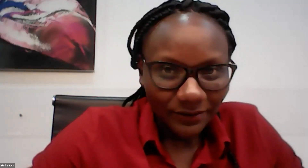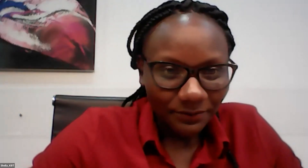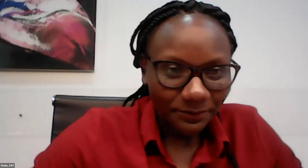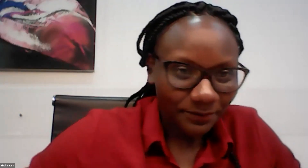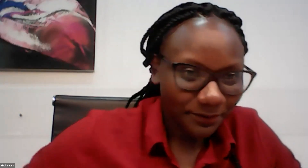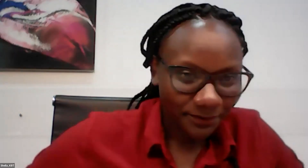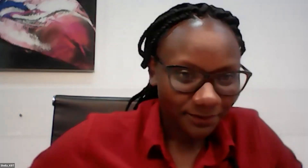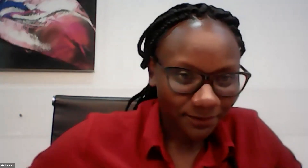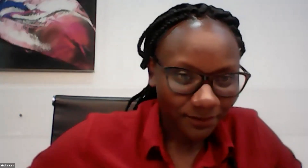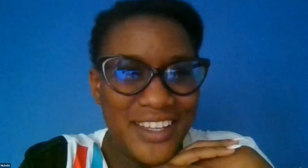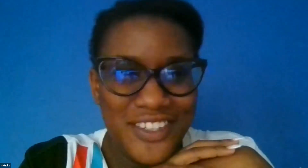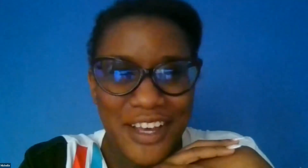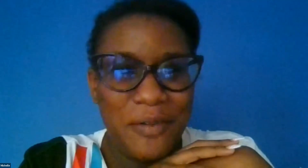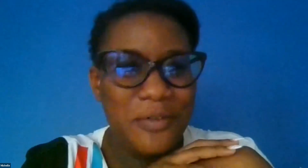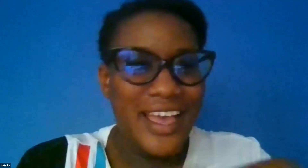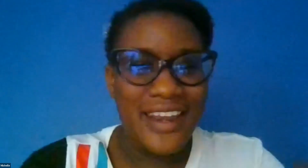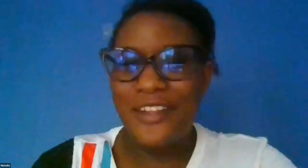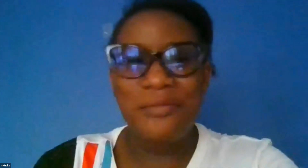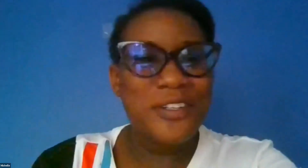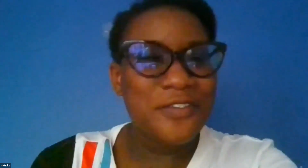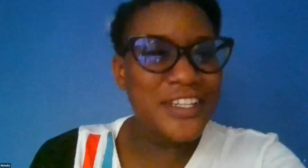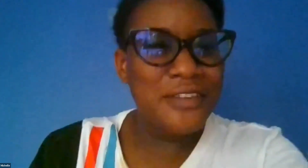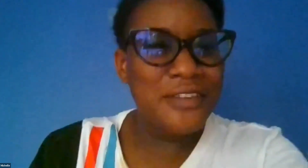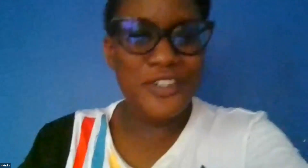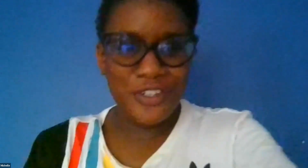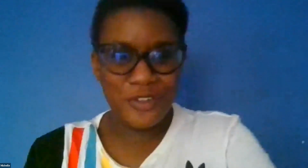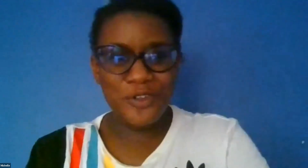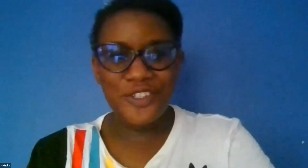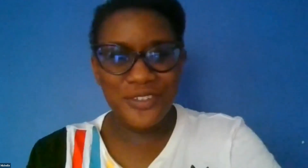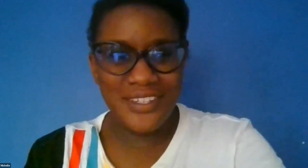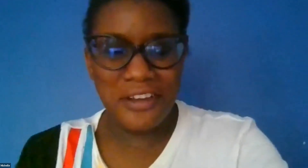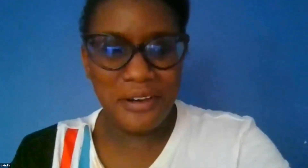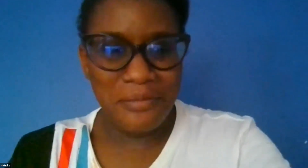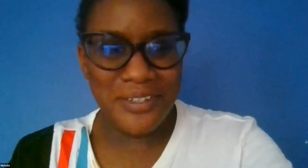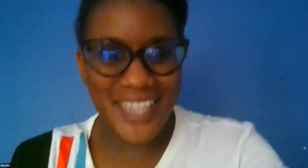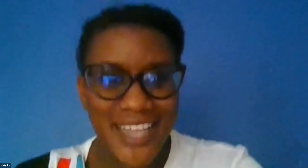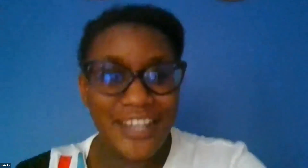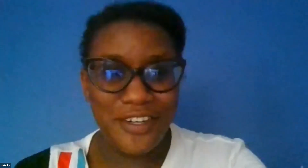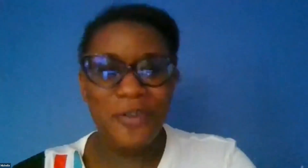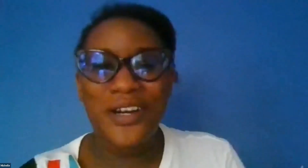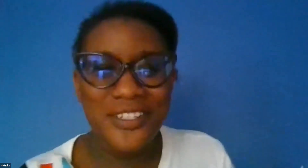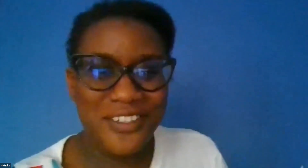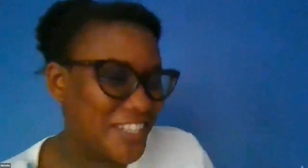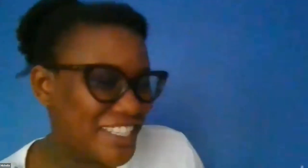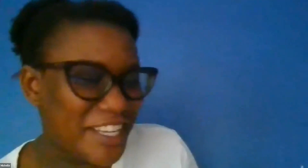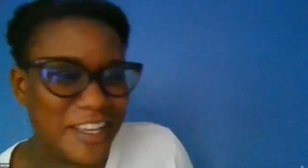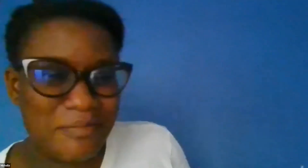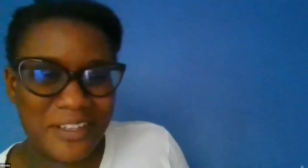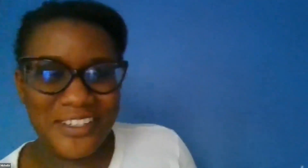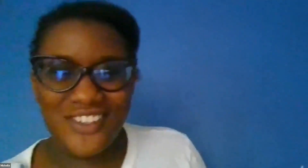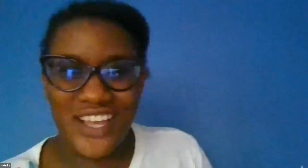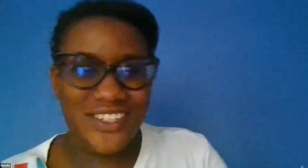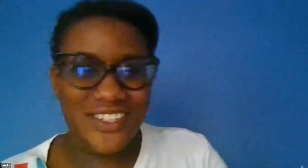Michelle? Thank you so much. We had a little bit of a deliberation on who should present. I did not want to do